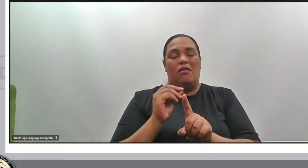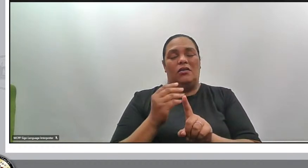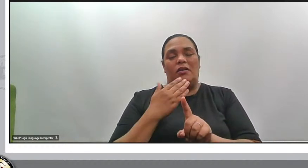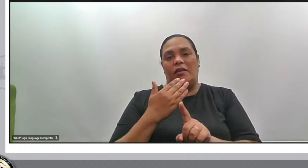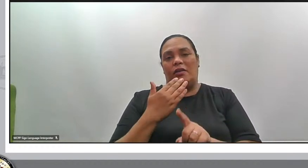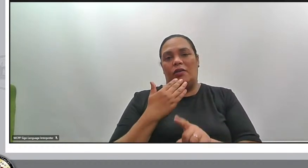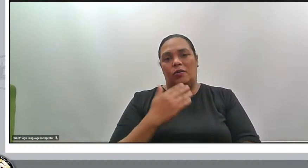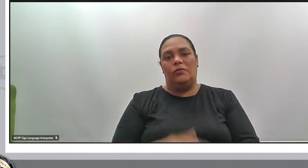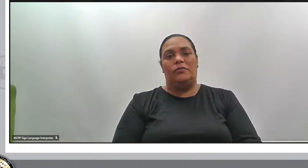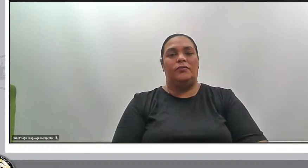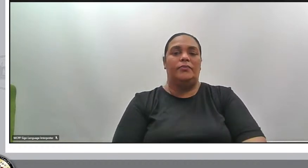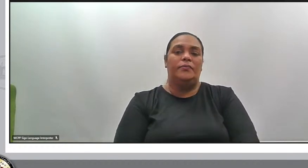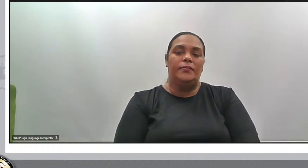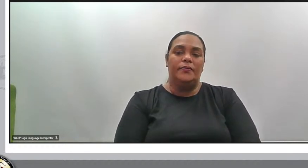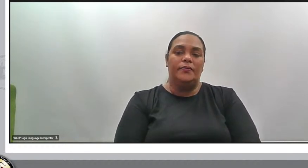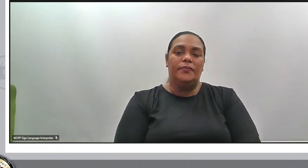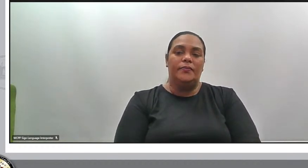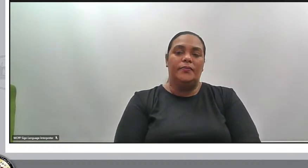Thank you.